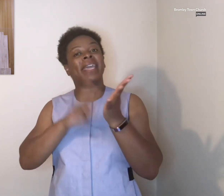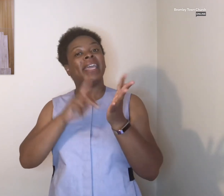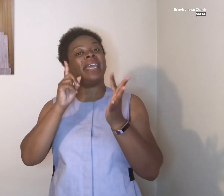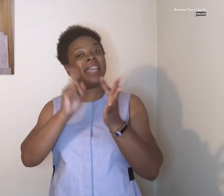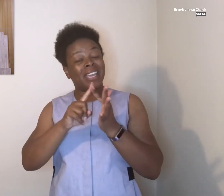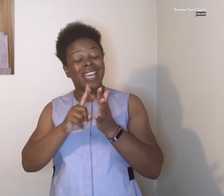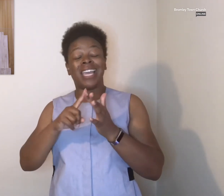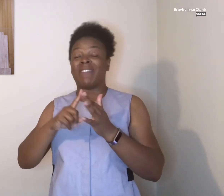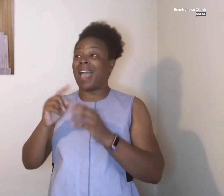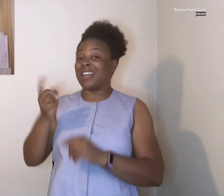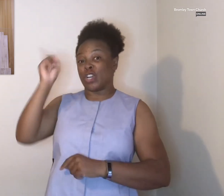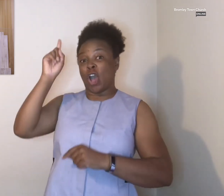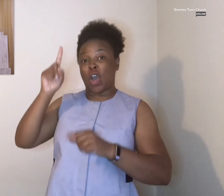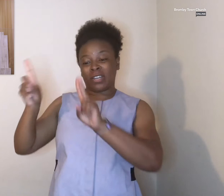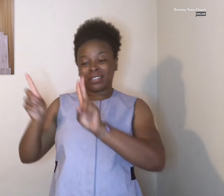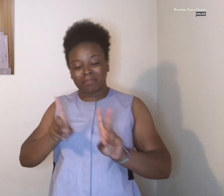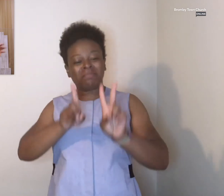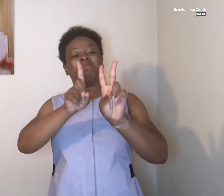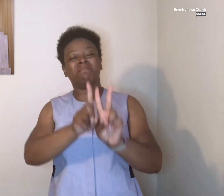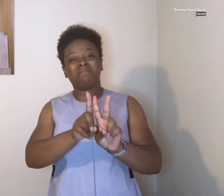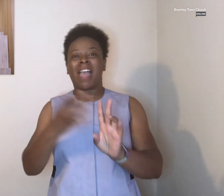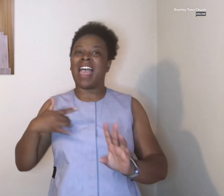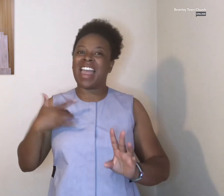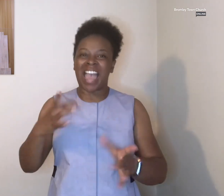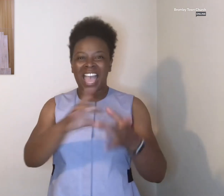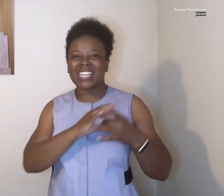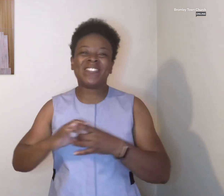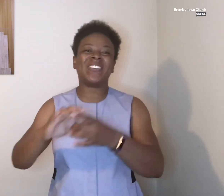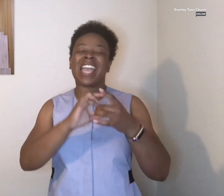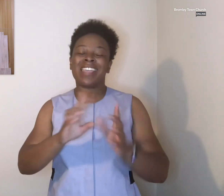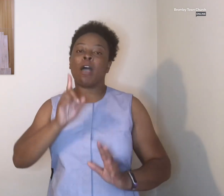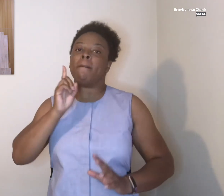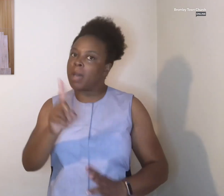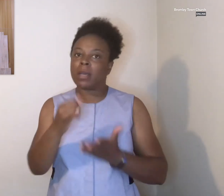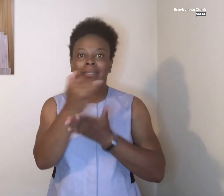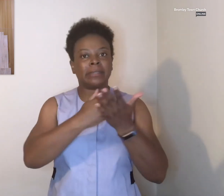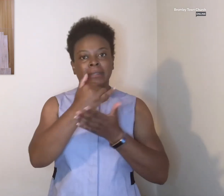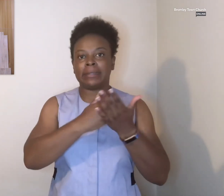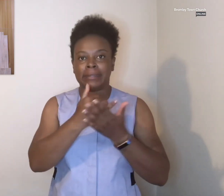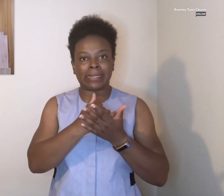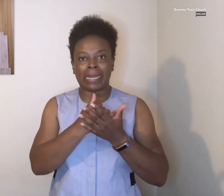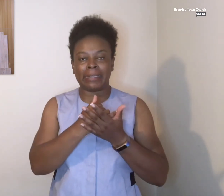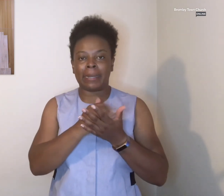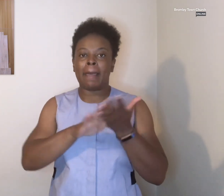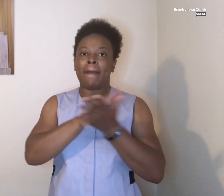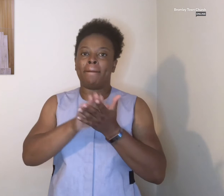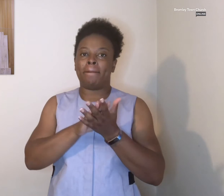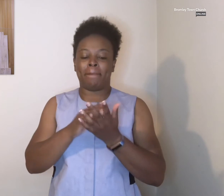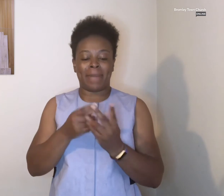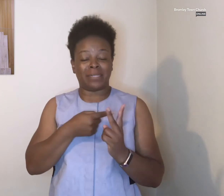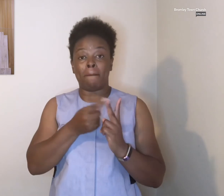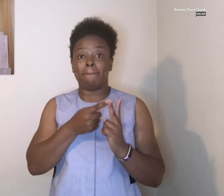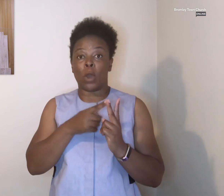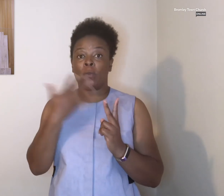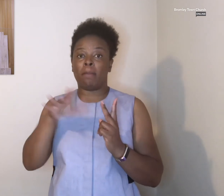together. And yet now we see, because of sin, there is a separation. Adam and Eve, once they had sinned, they were put out of the Garden